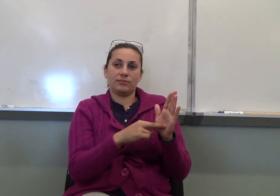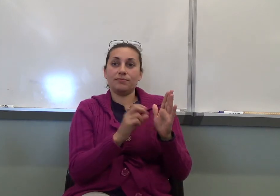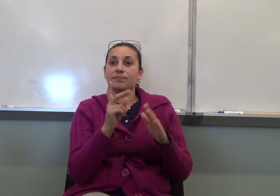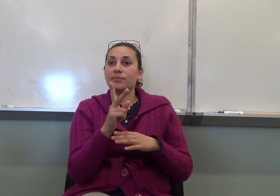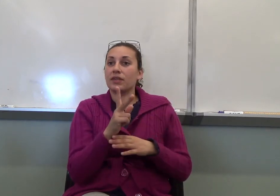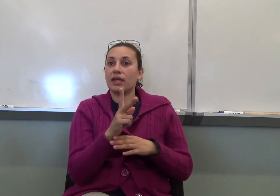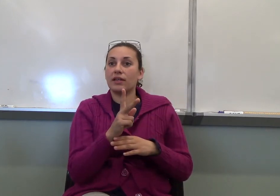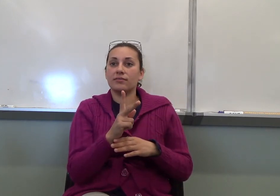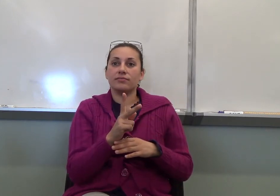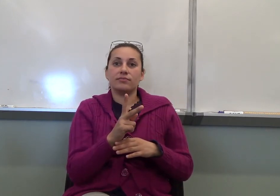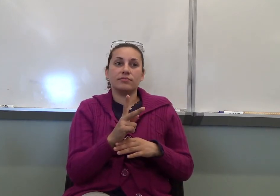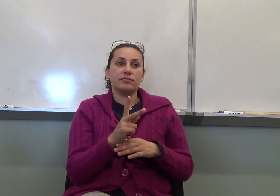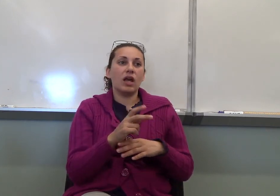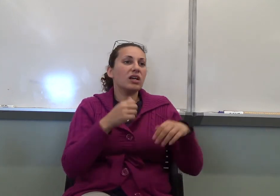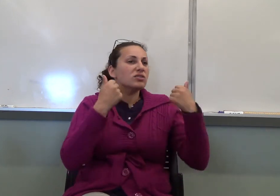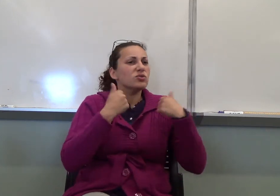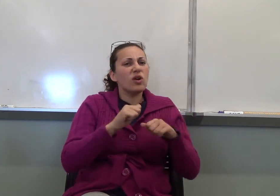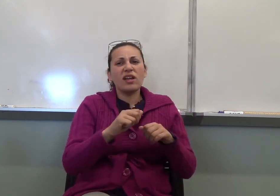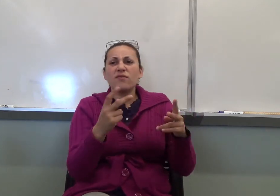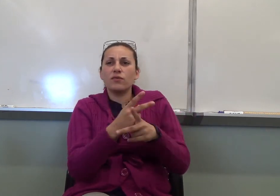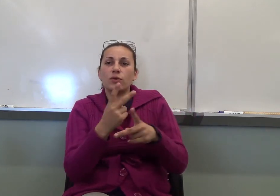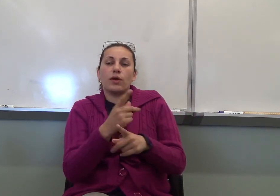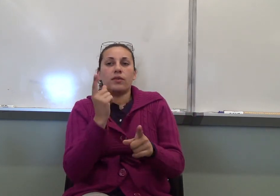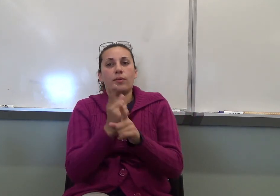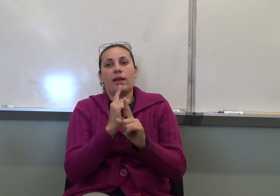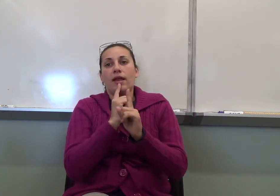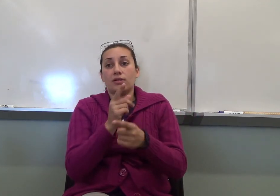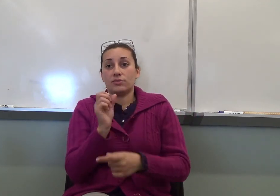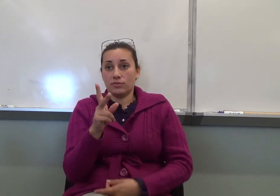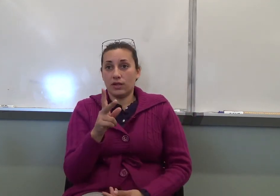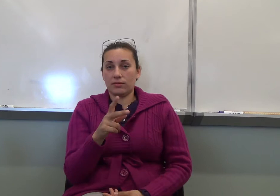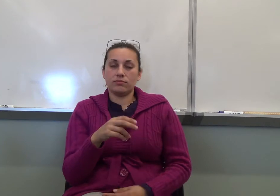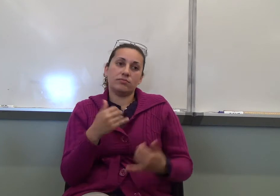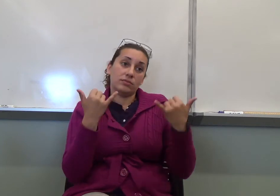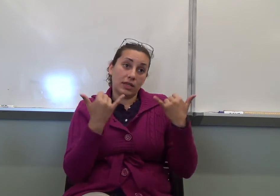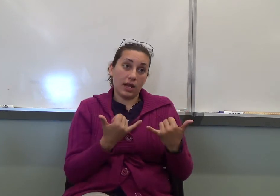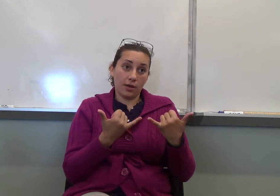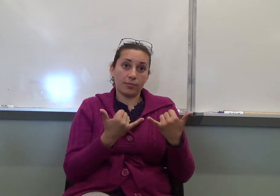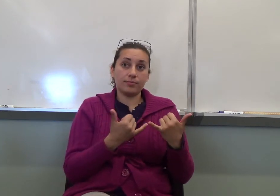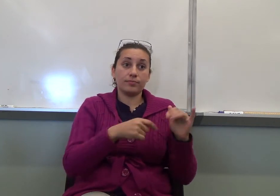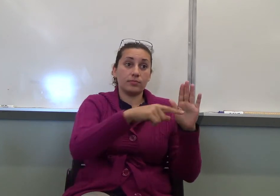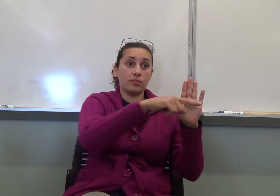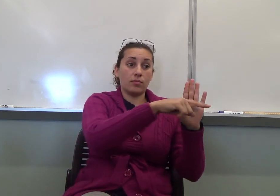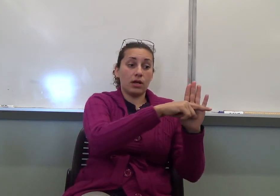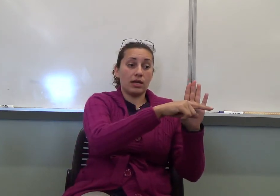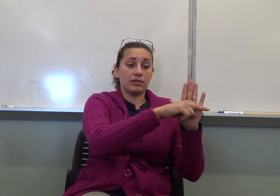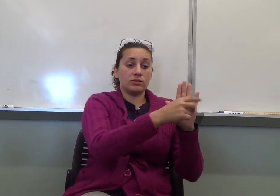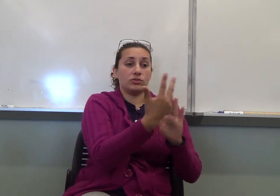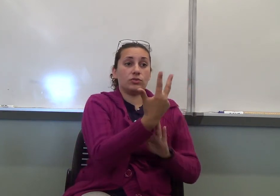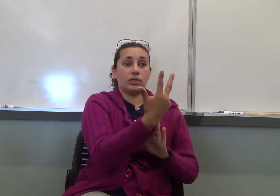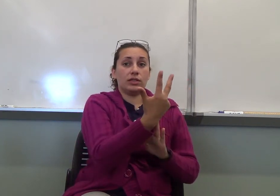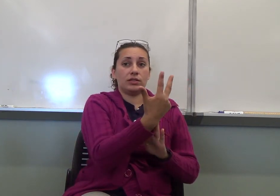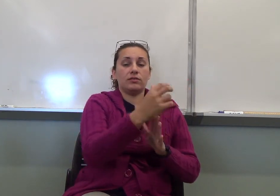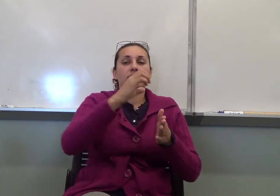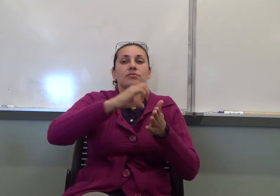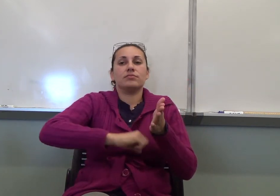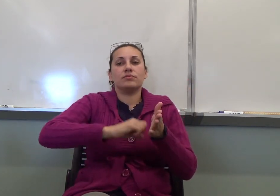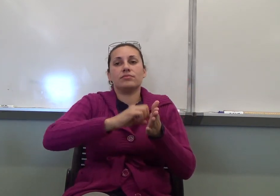increasing the possibility of getting the right answer. So we'll try a minus 3, subtract a minus 5. Now that's the one where we get